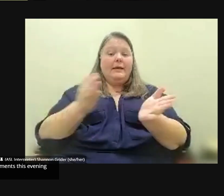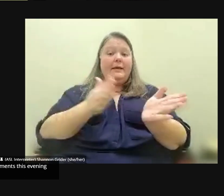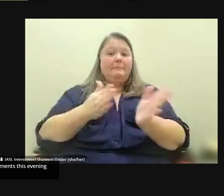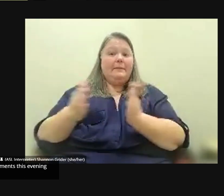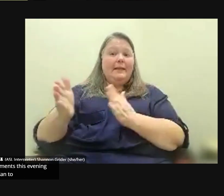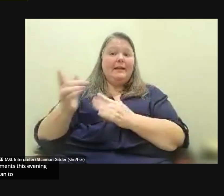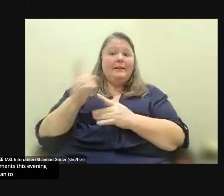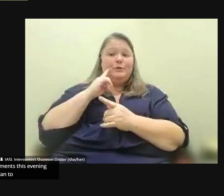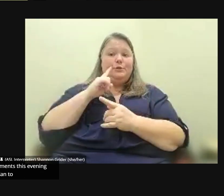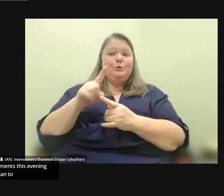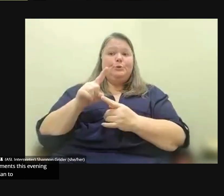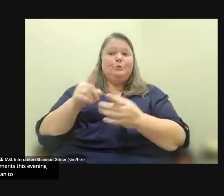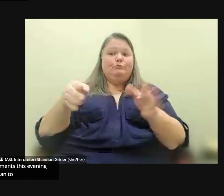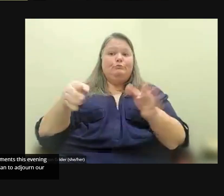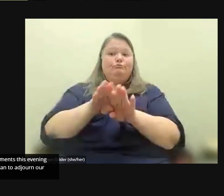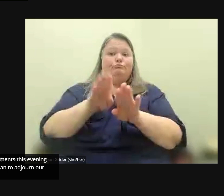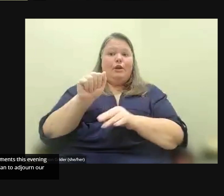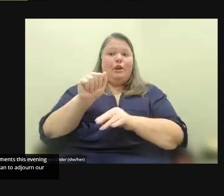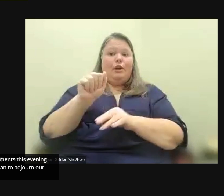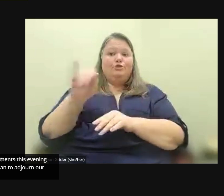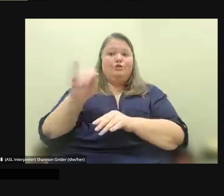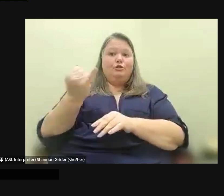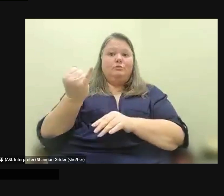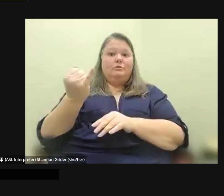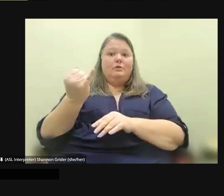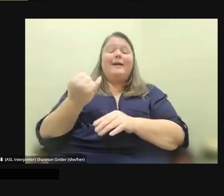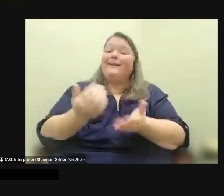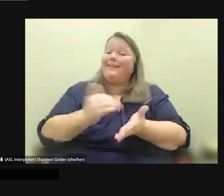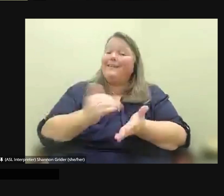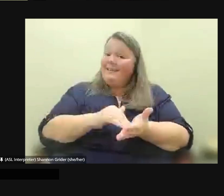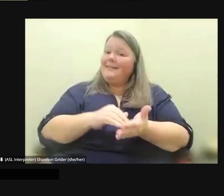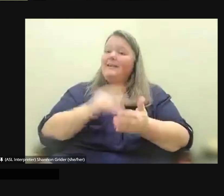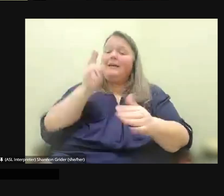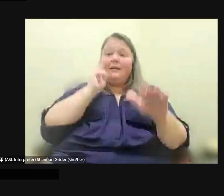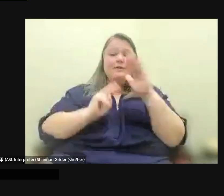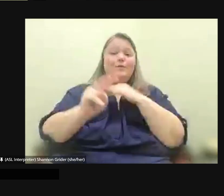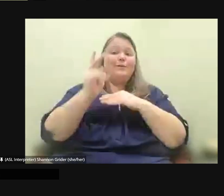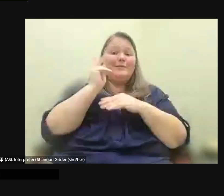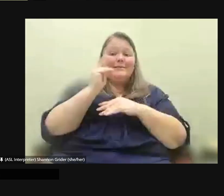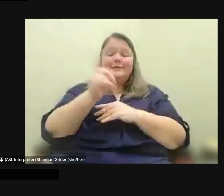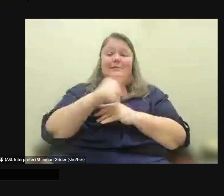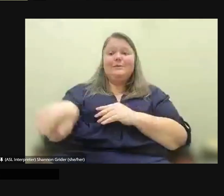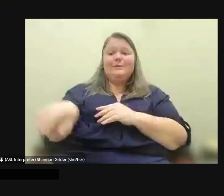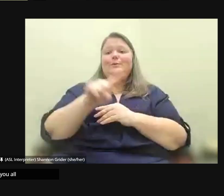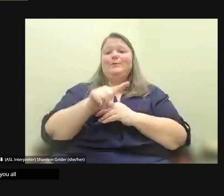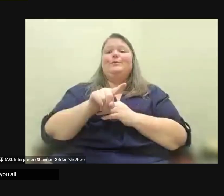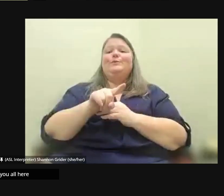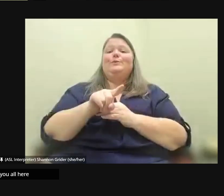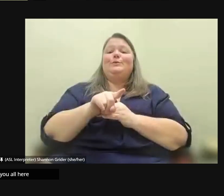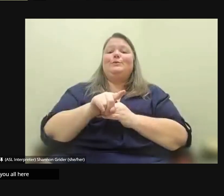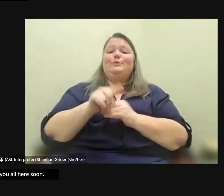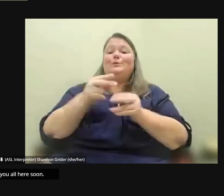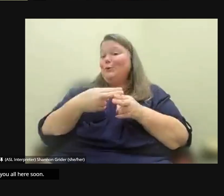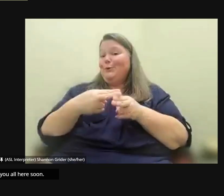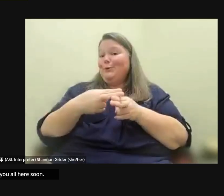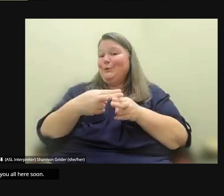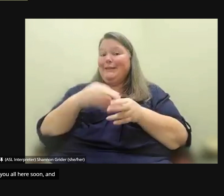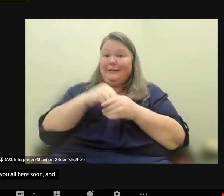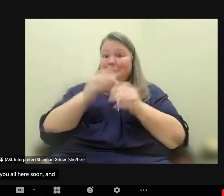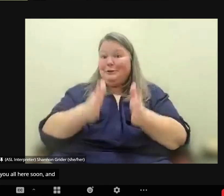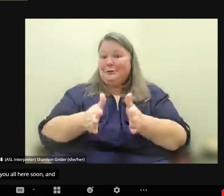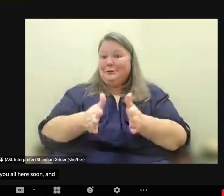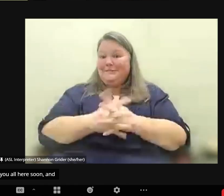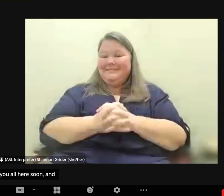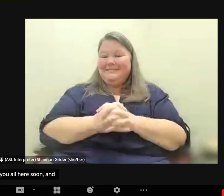our meeting. So again, I look forward to seeing you all here soon. And I'm